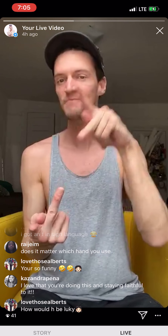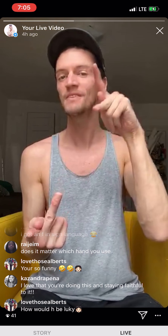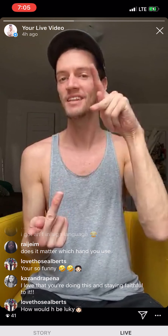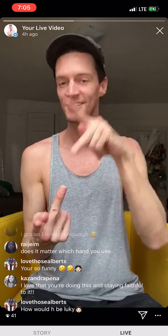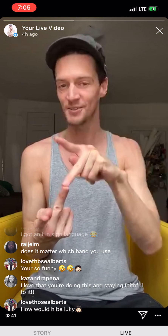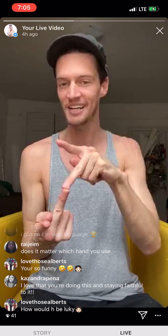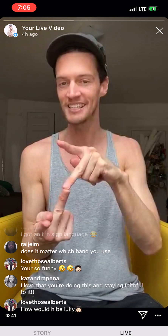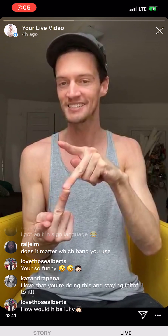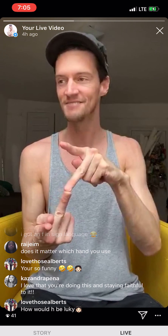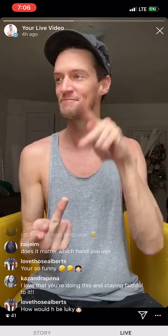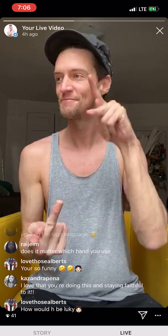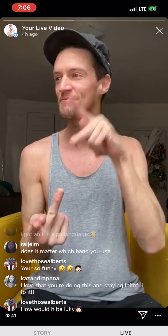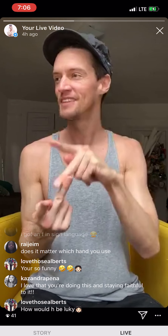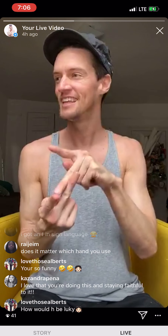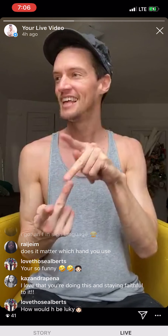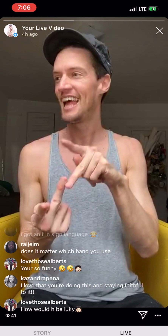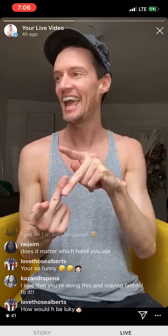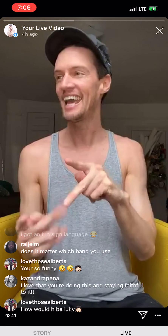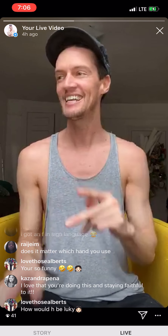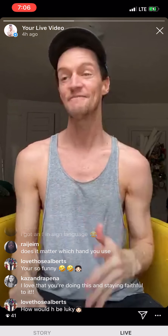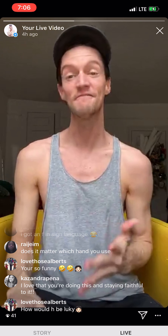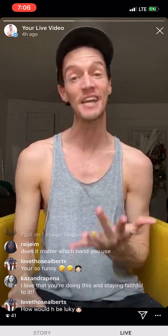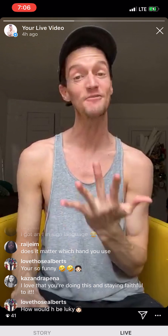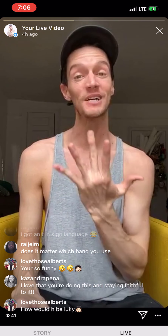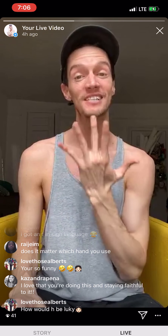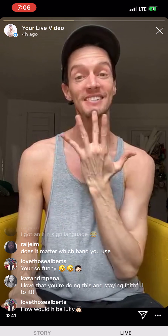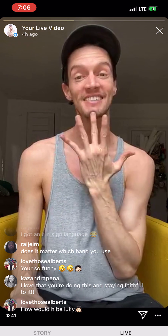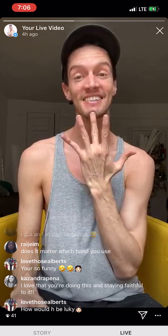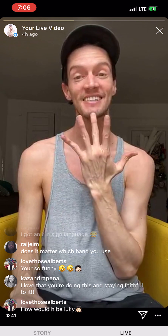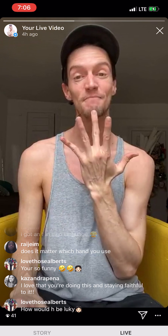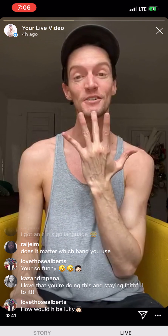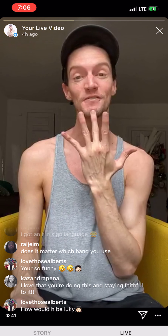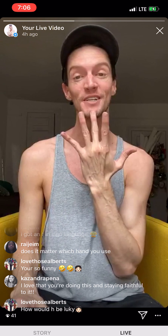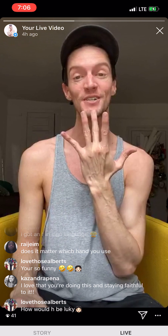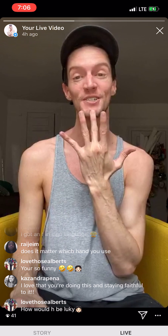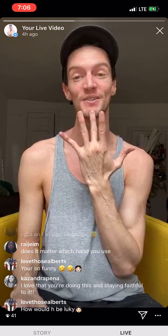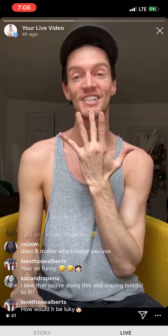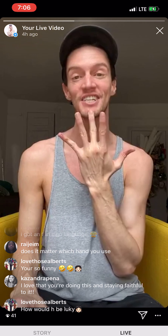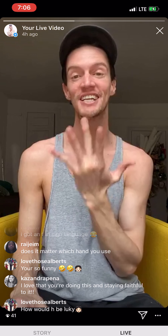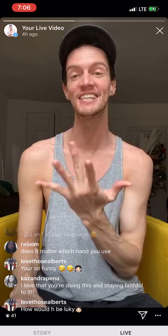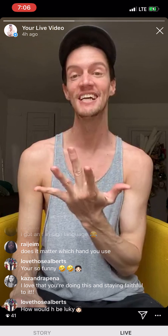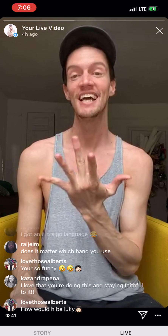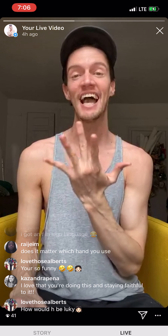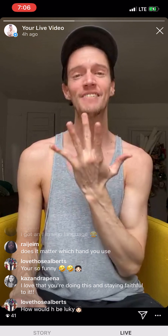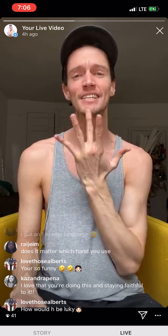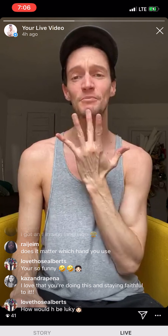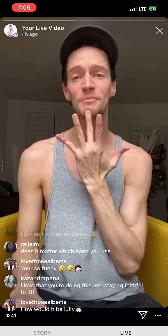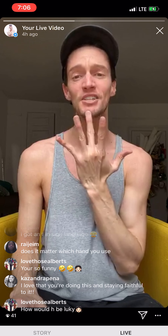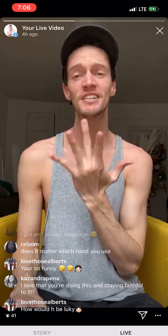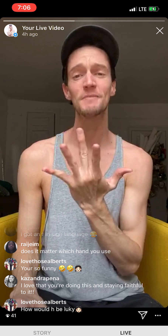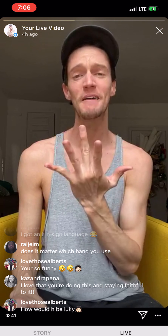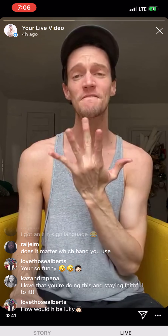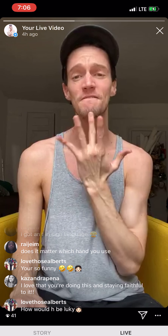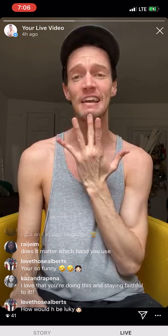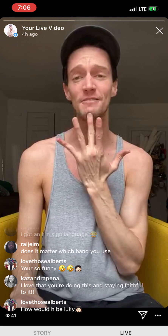Great. And favorite. Middle finger to that chin. Having a dimple mention is my favorite.